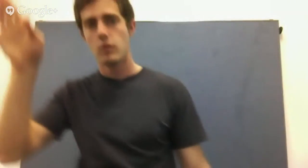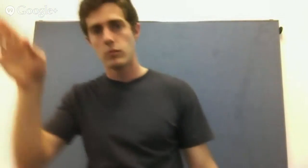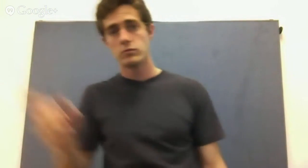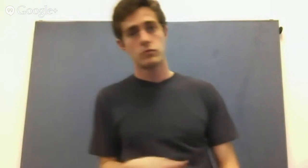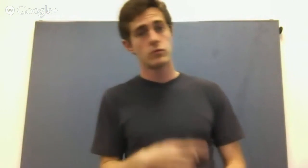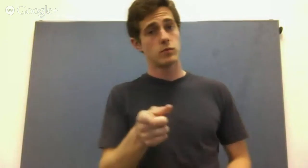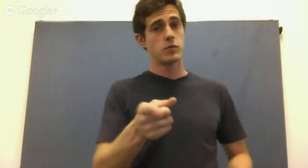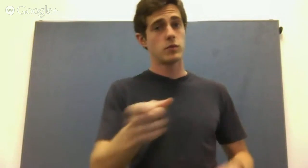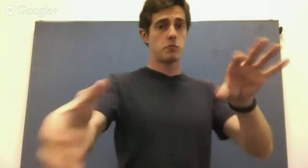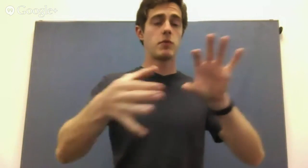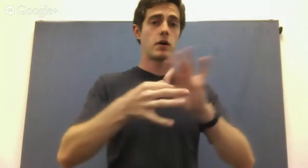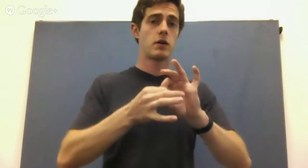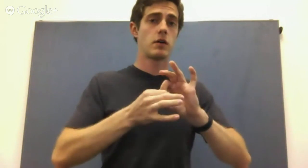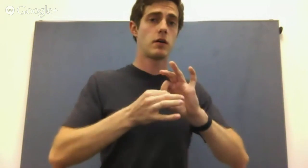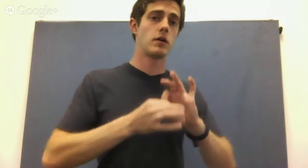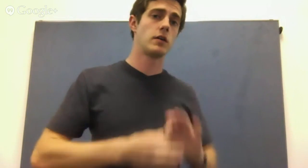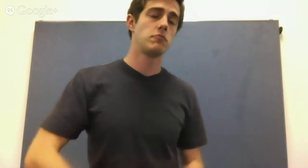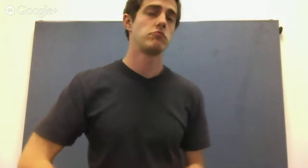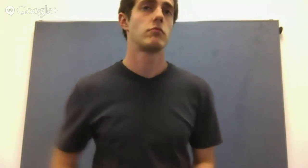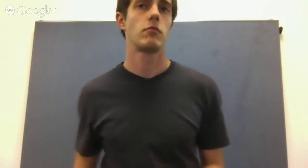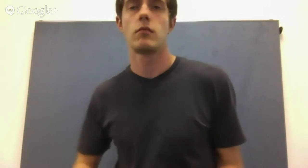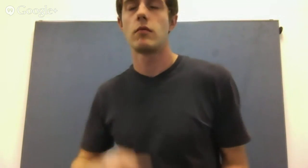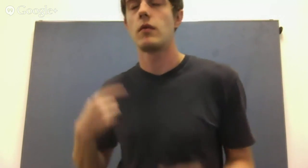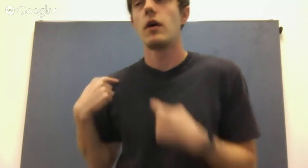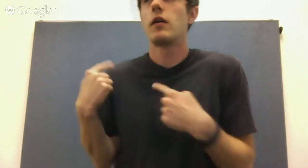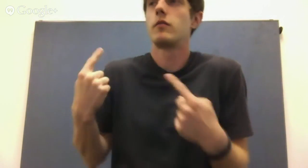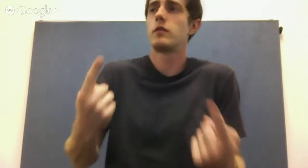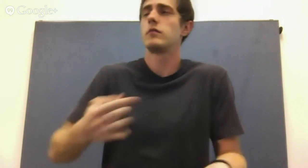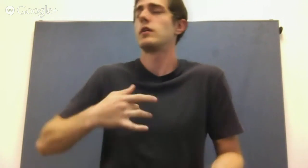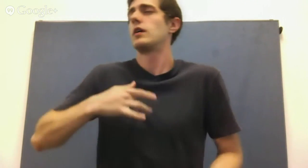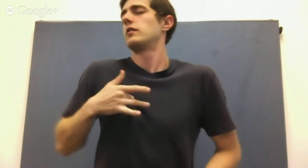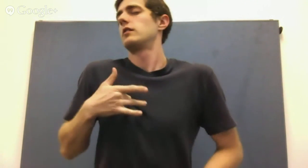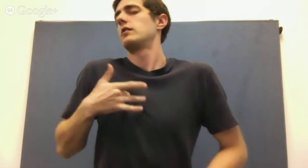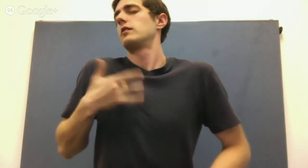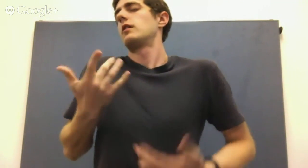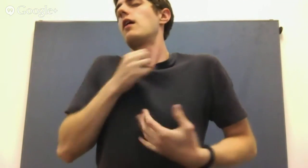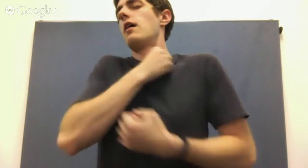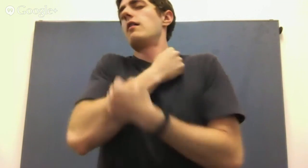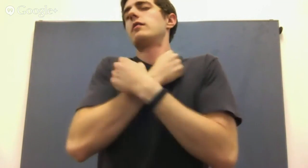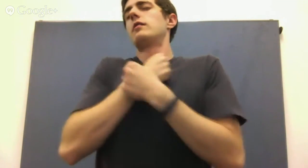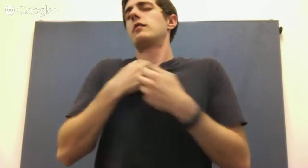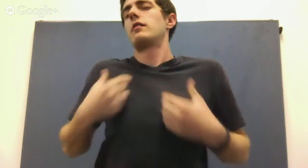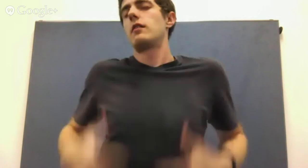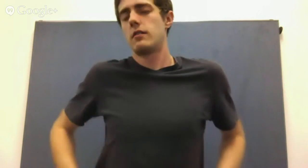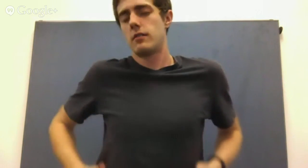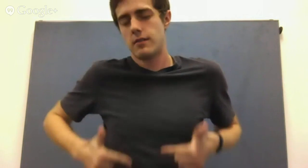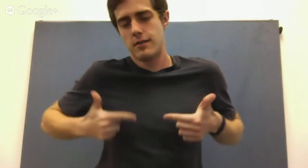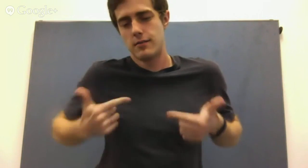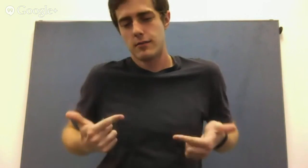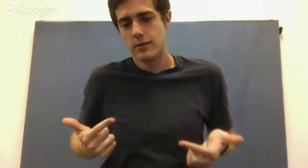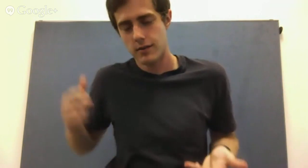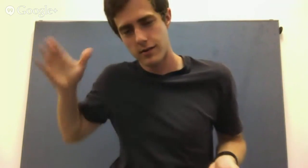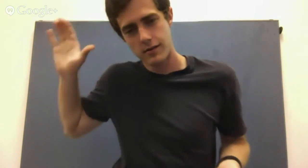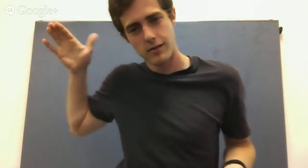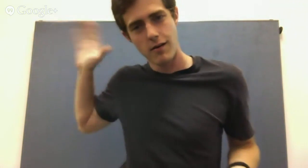Our love may be mine. I haven't felt this alive in a long.